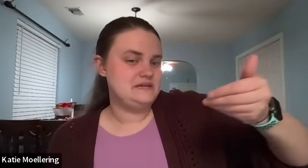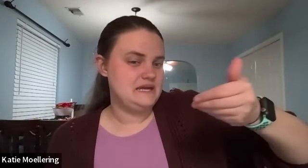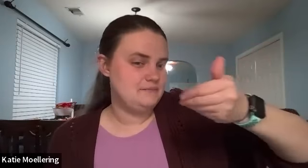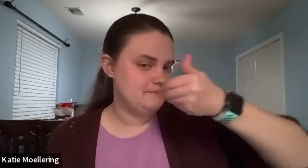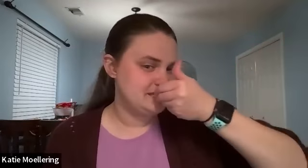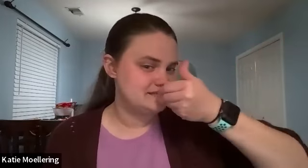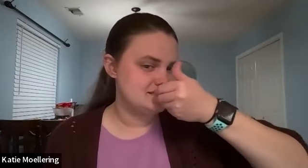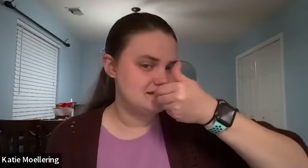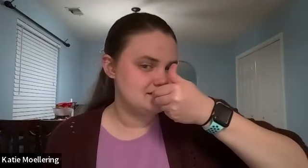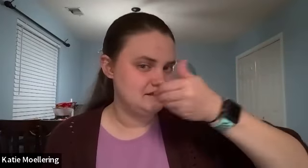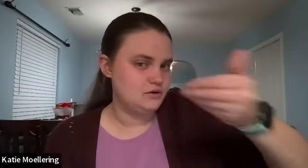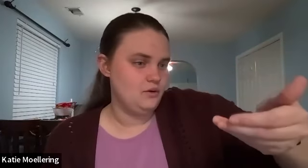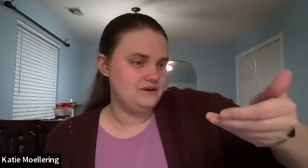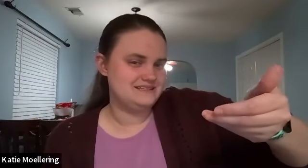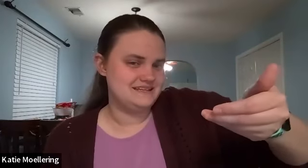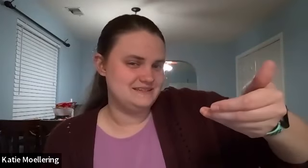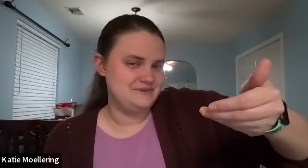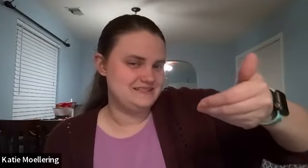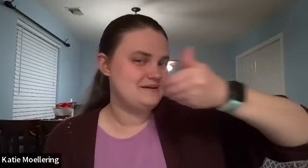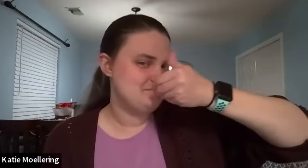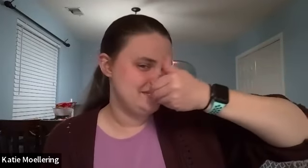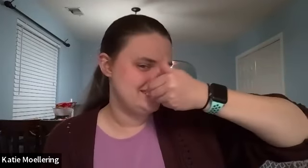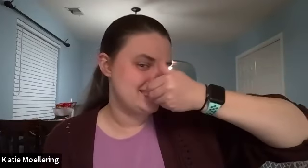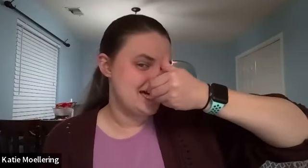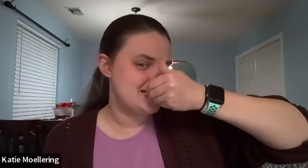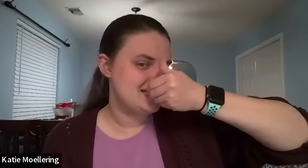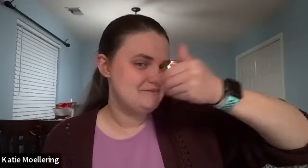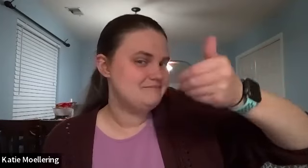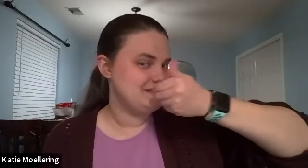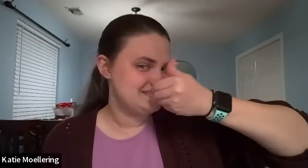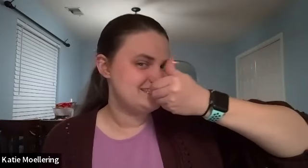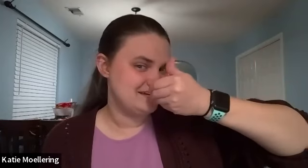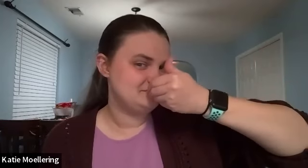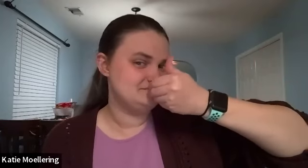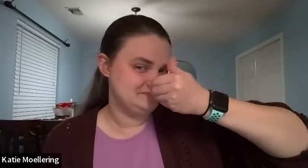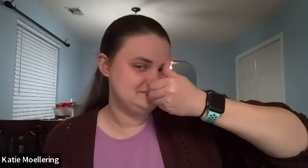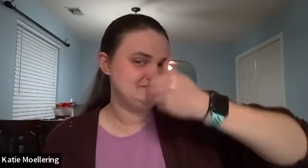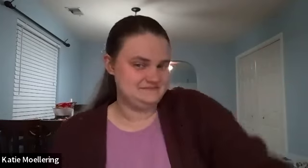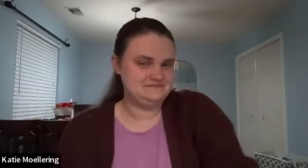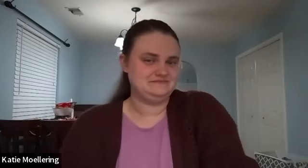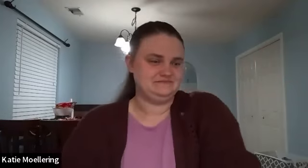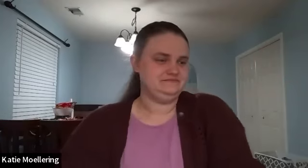be pizza, like you're holding a slice of pizza, pizza, pizza.